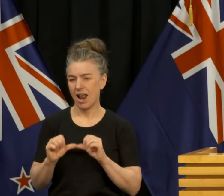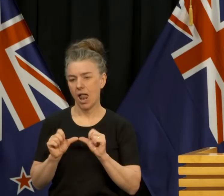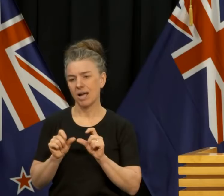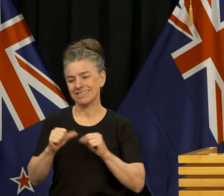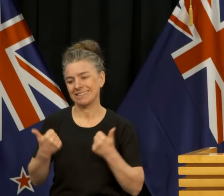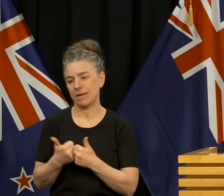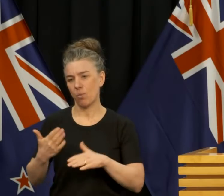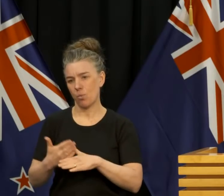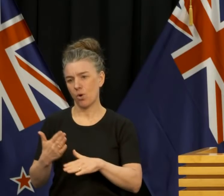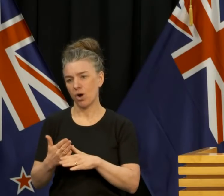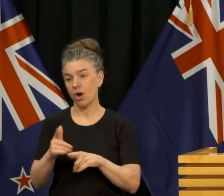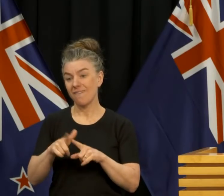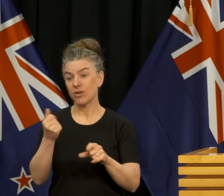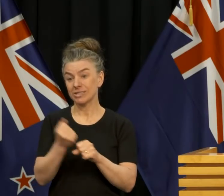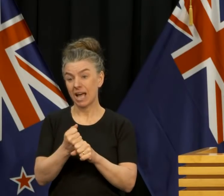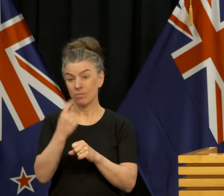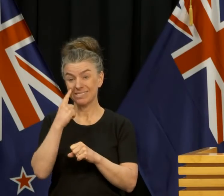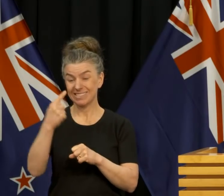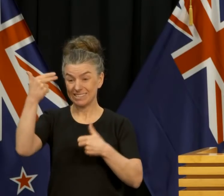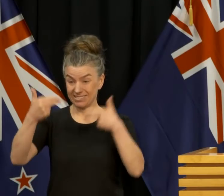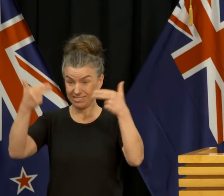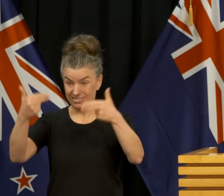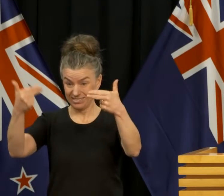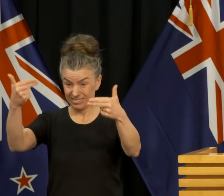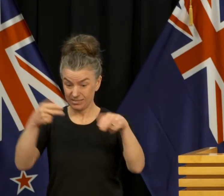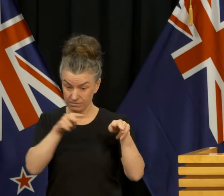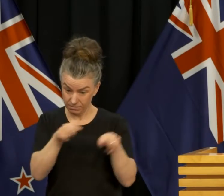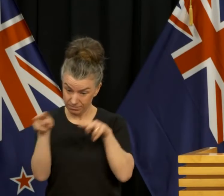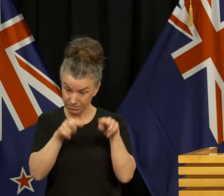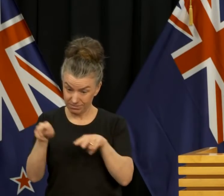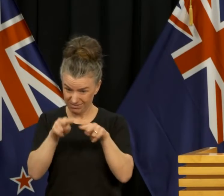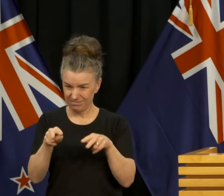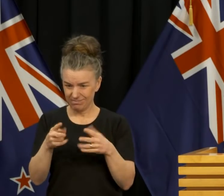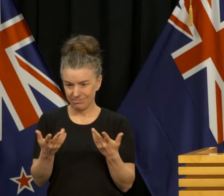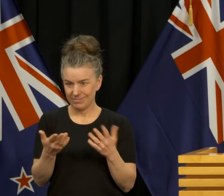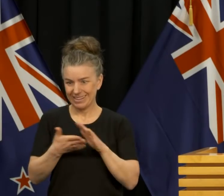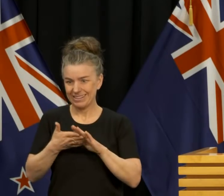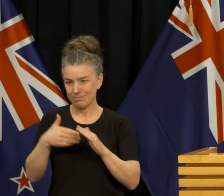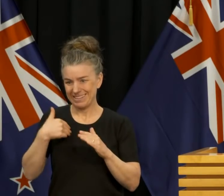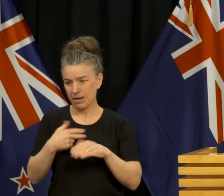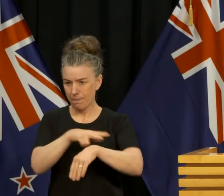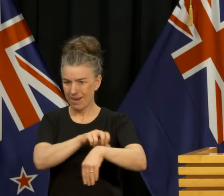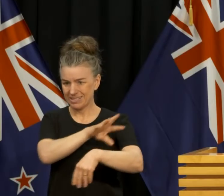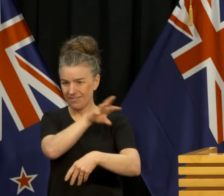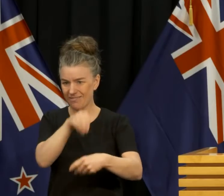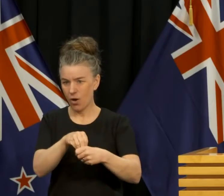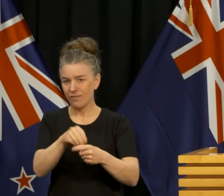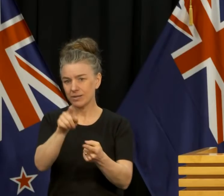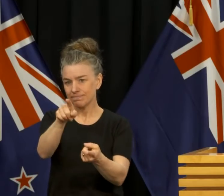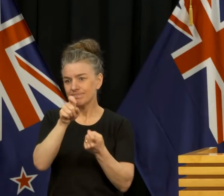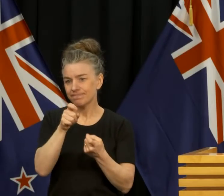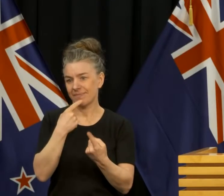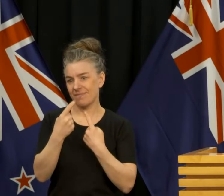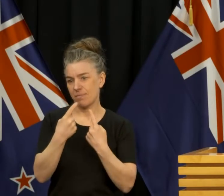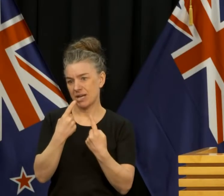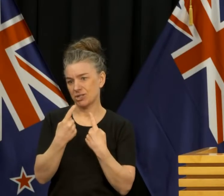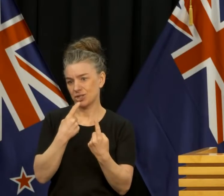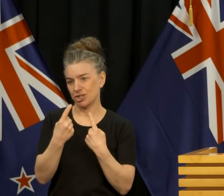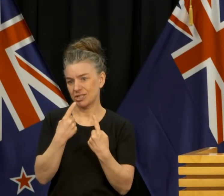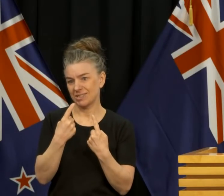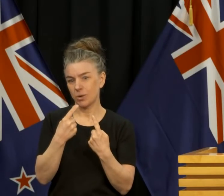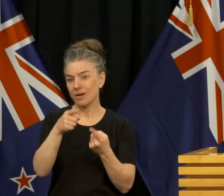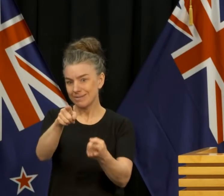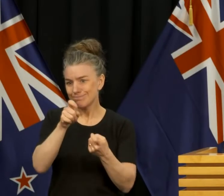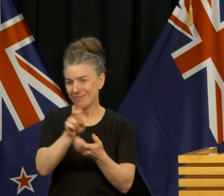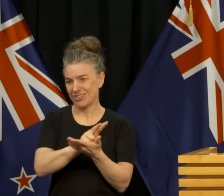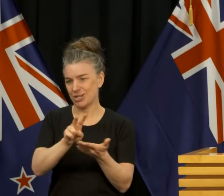look at, for example, reviewing CCTV footage, that requires the police to be involved in that process in order to be able to access that